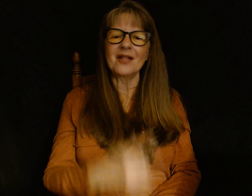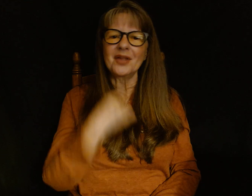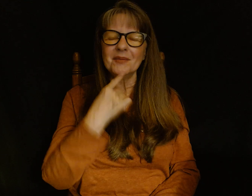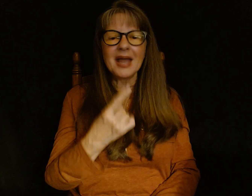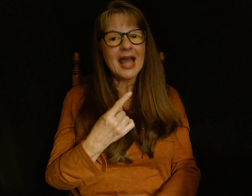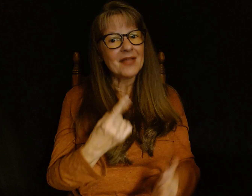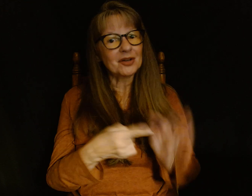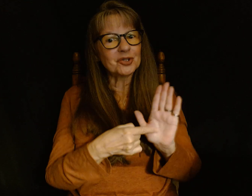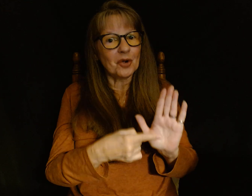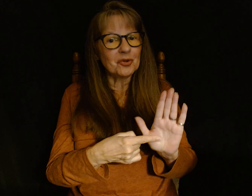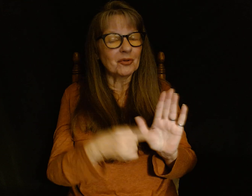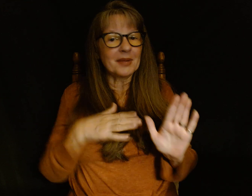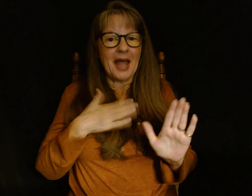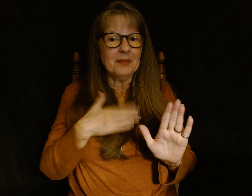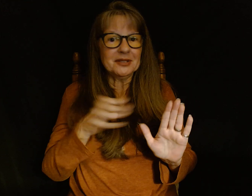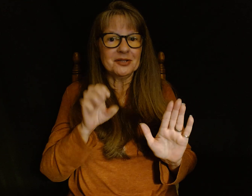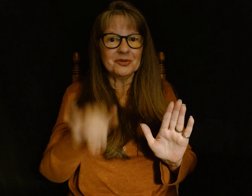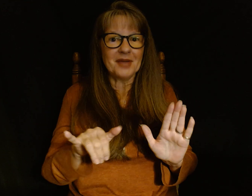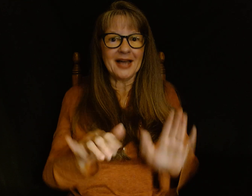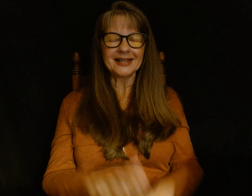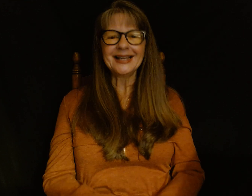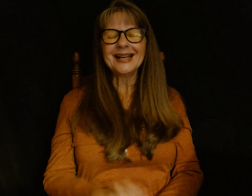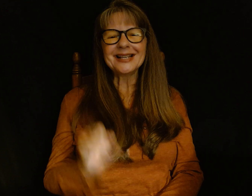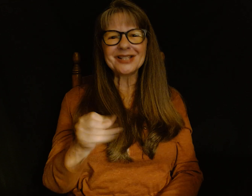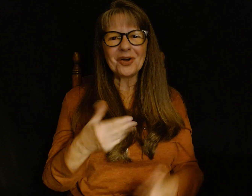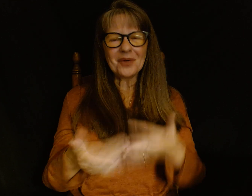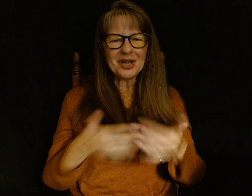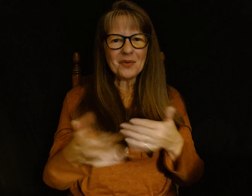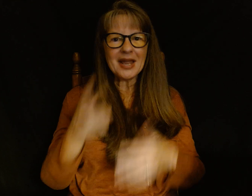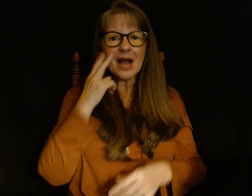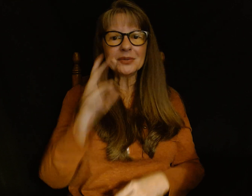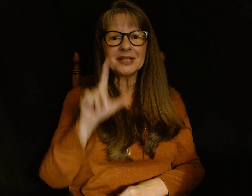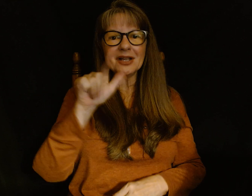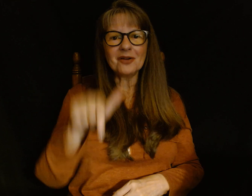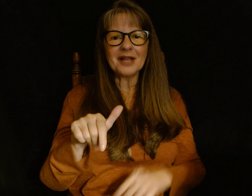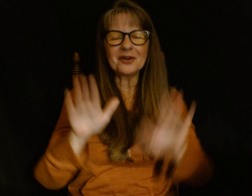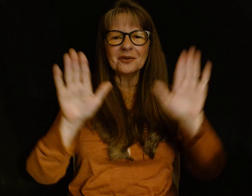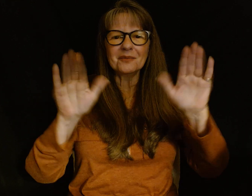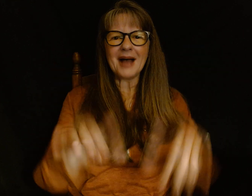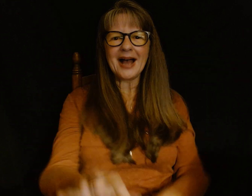And they'll show you. They'll be happy to do that. So anyway, I will see y'all later. Bye.